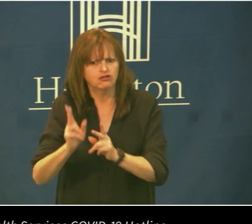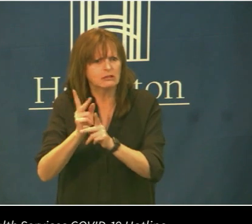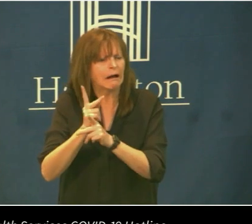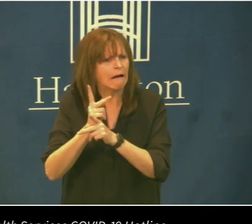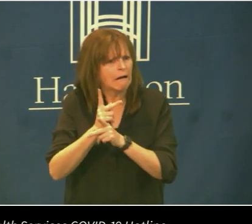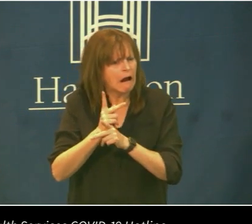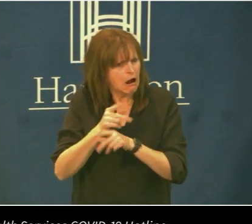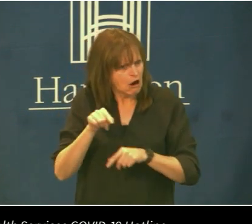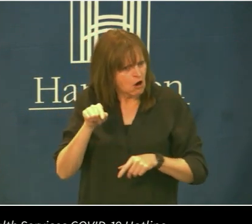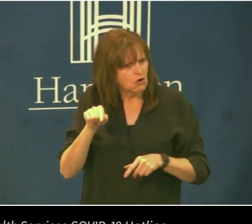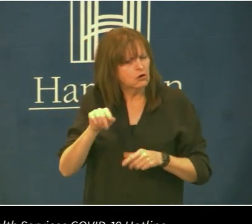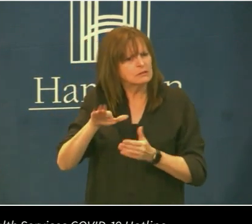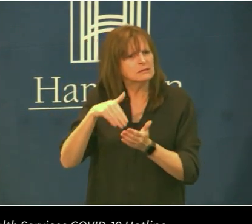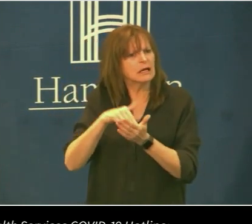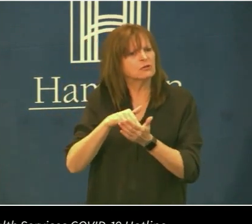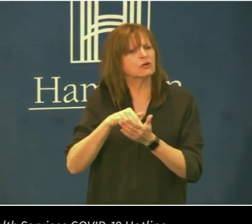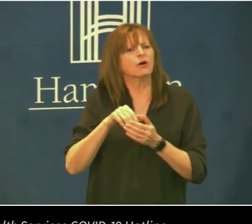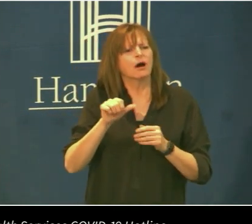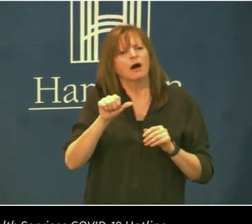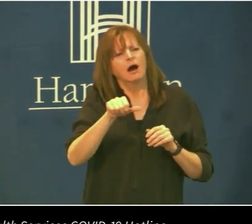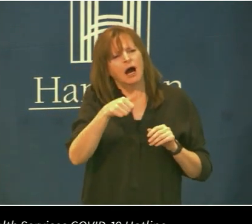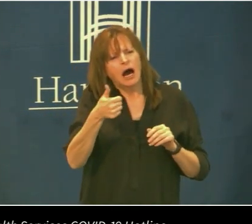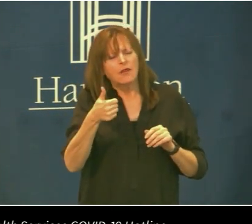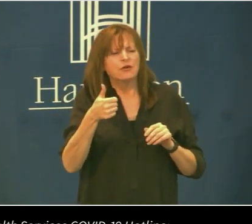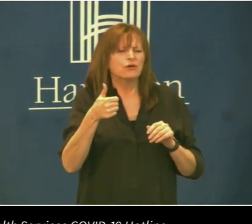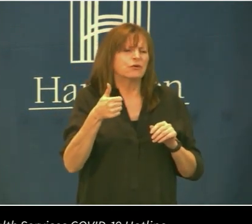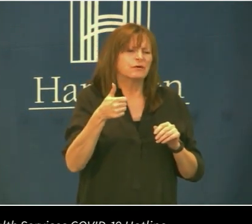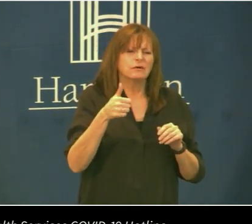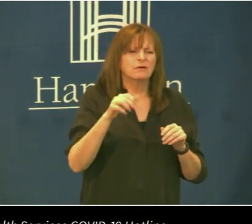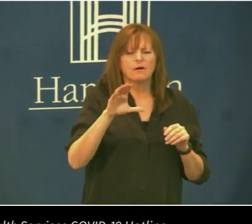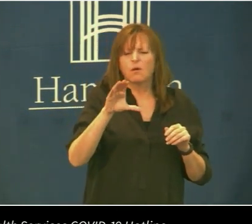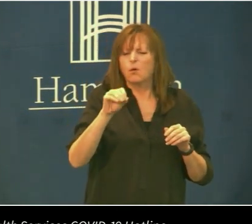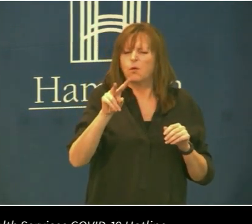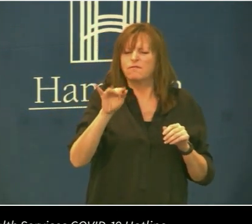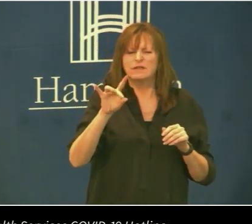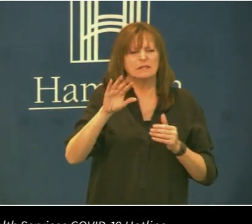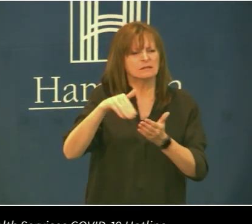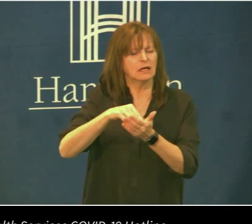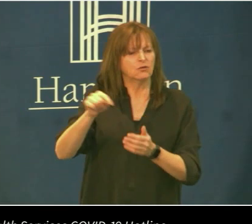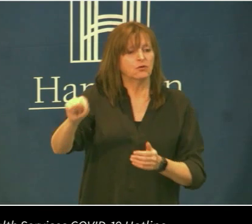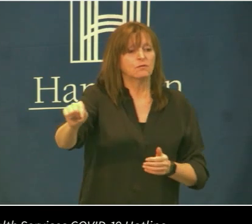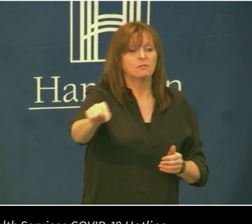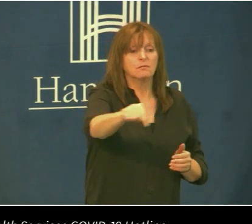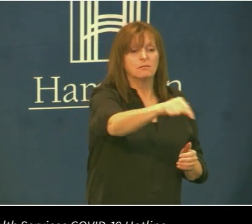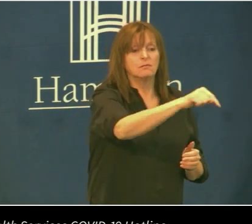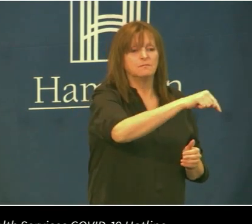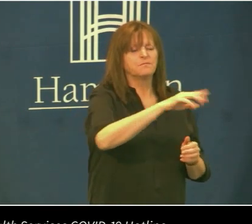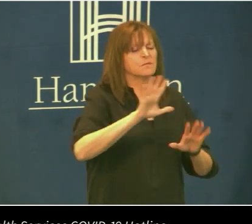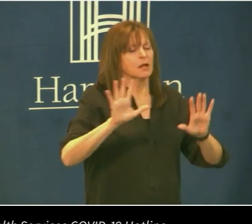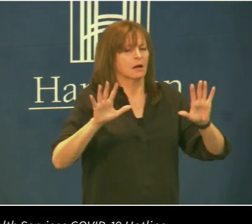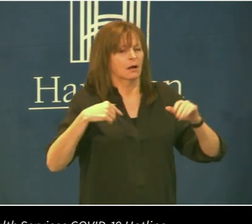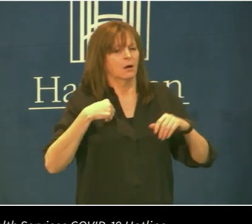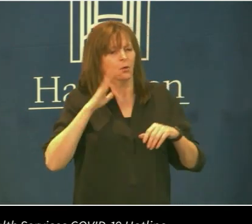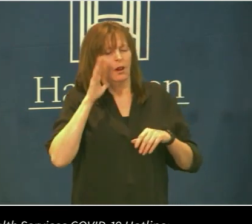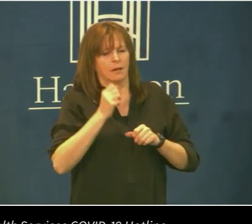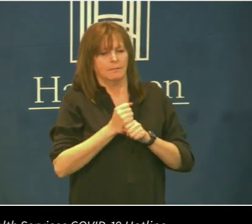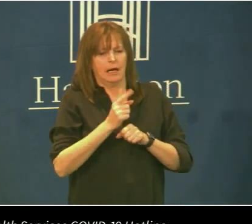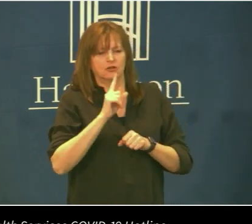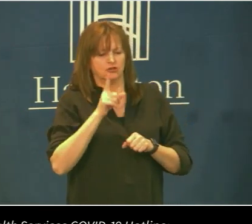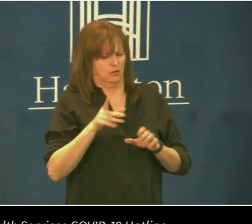ensure that pedestrian lights come on without you needing to push that button. The enhanced